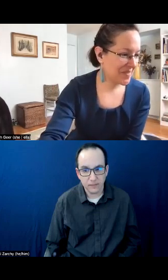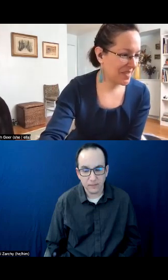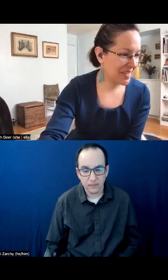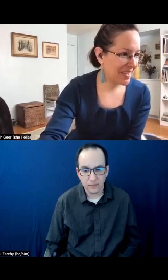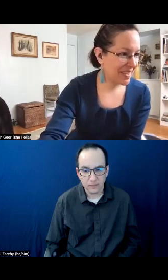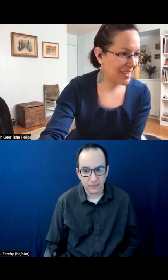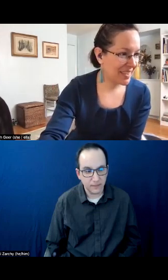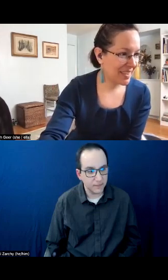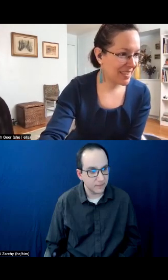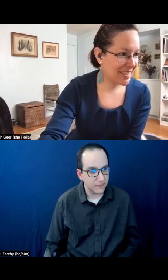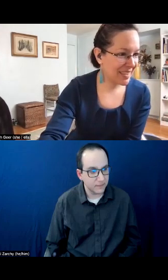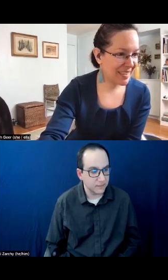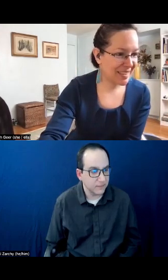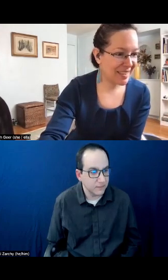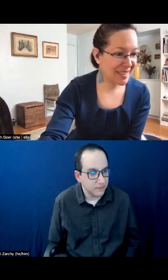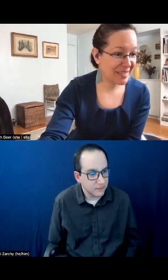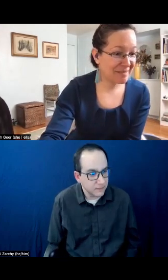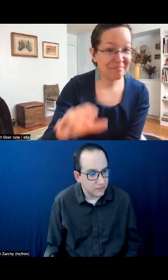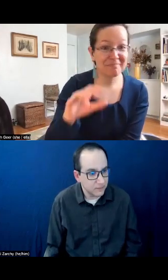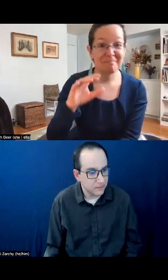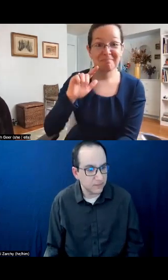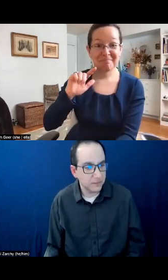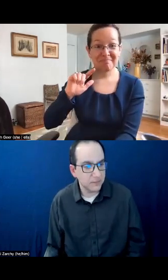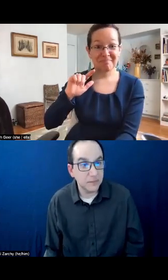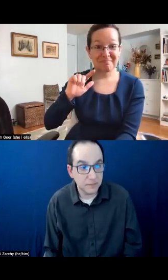All right, great.